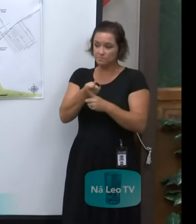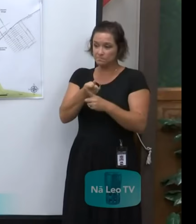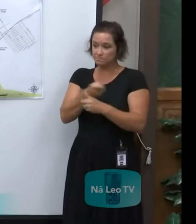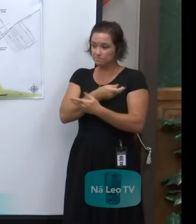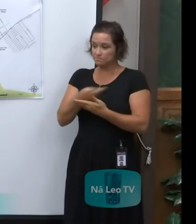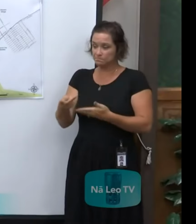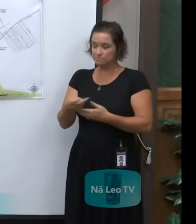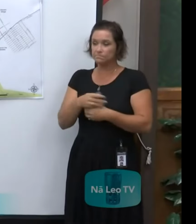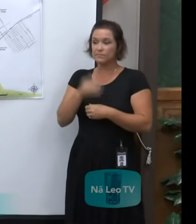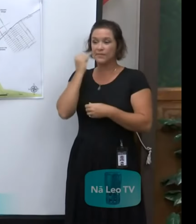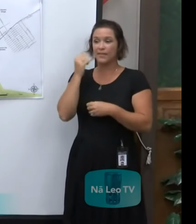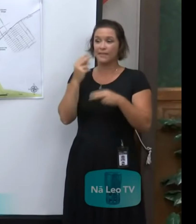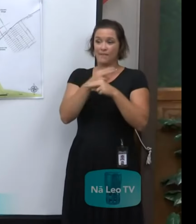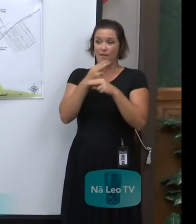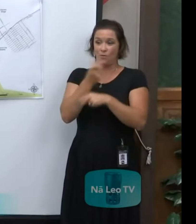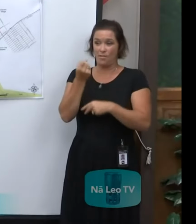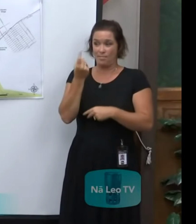if Highway 11